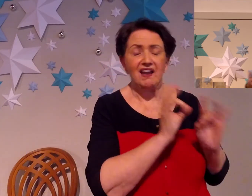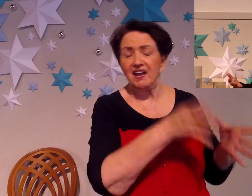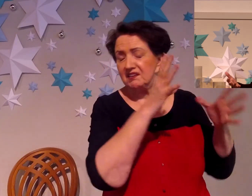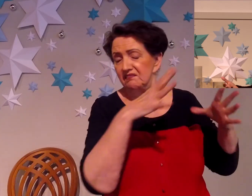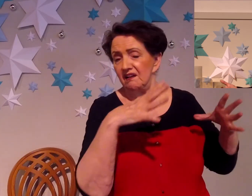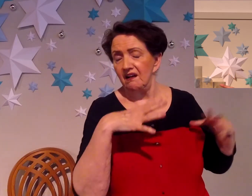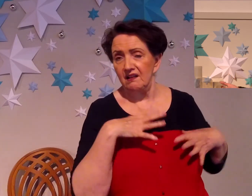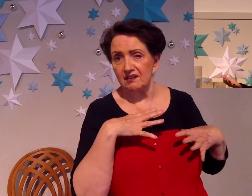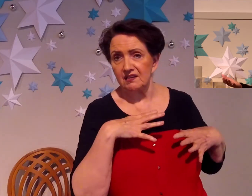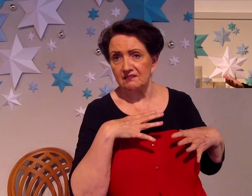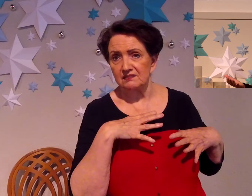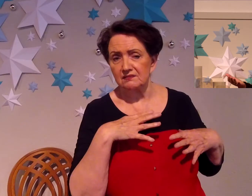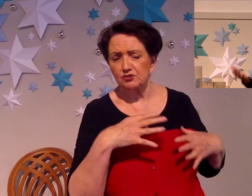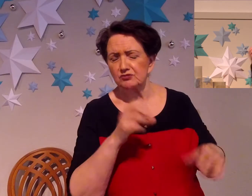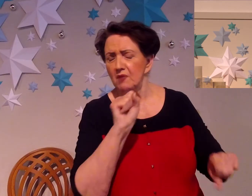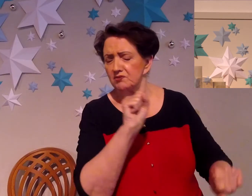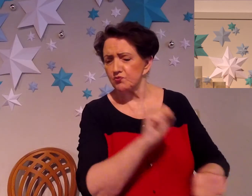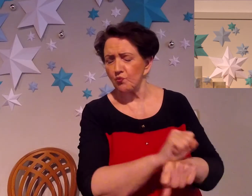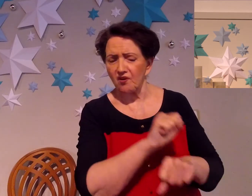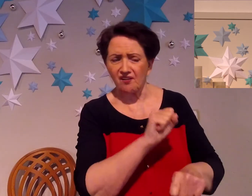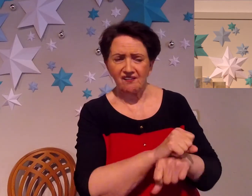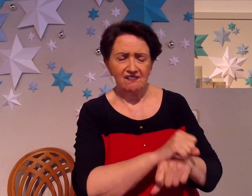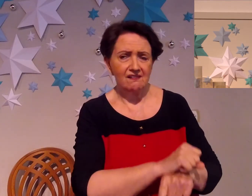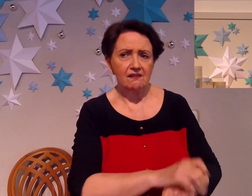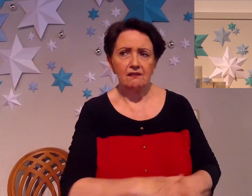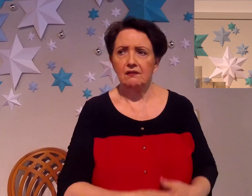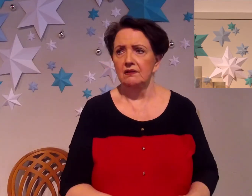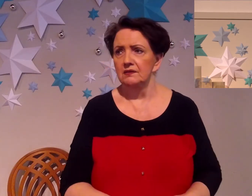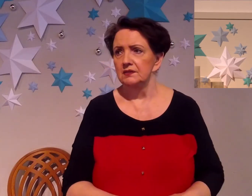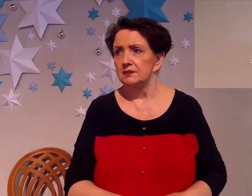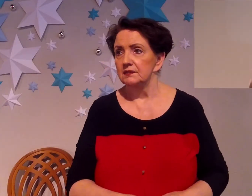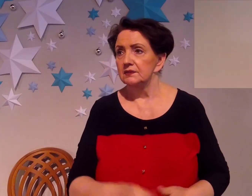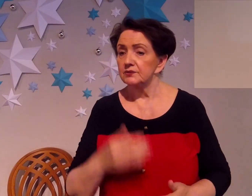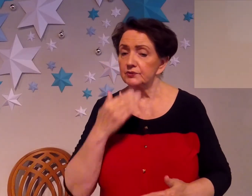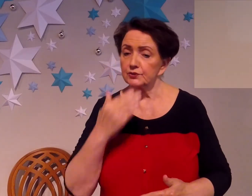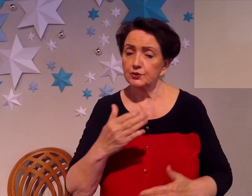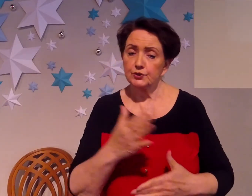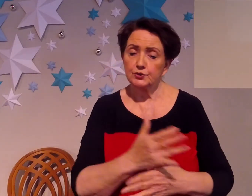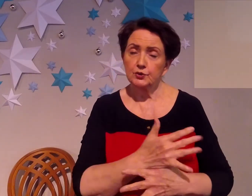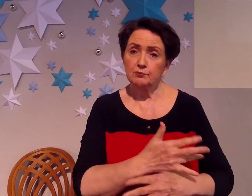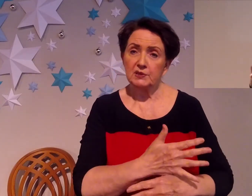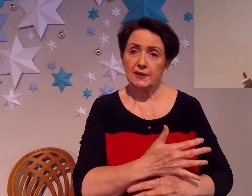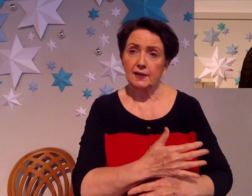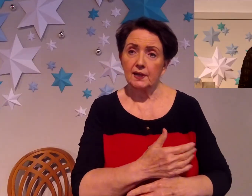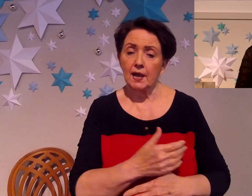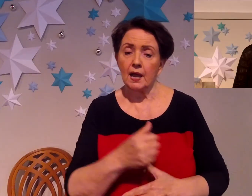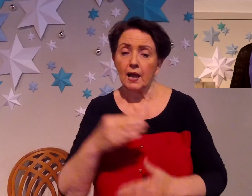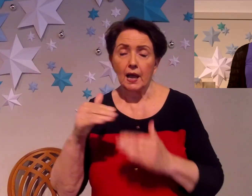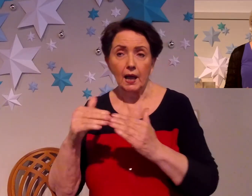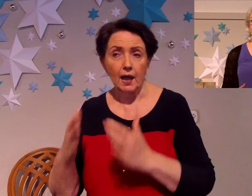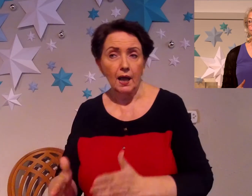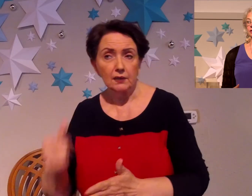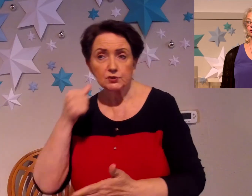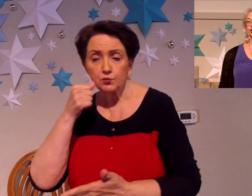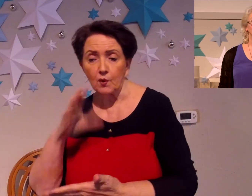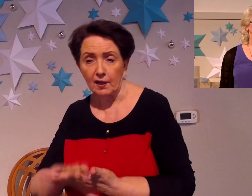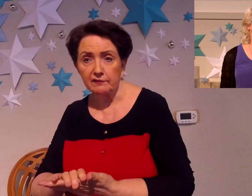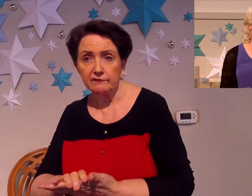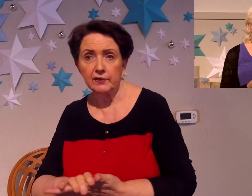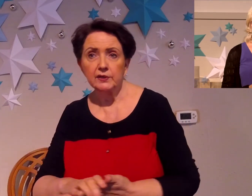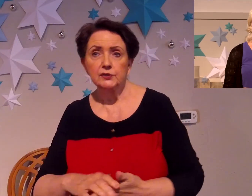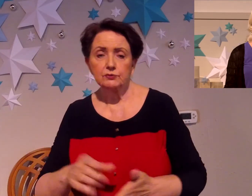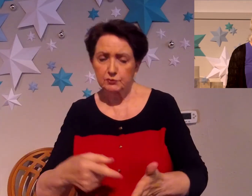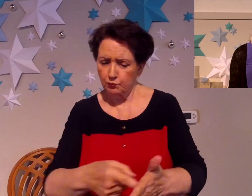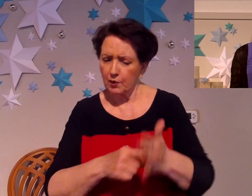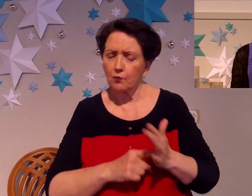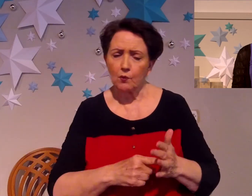basically because it was way too much work. And so as a good German housewife, she was required to bake the cookies and make the stollen